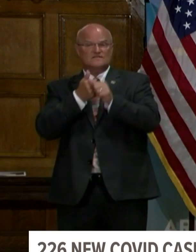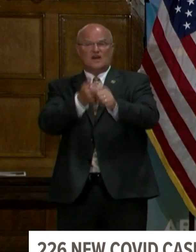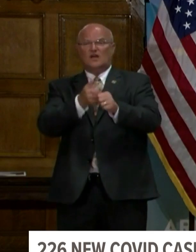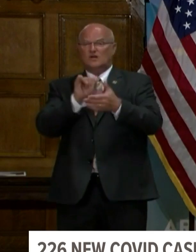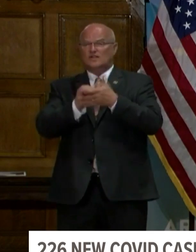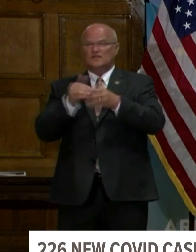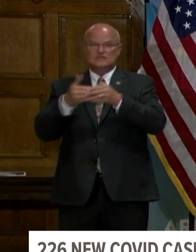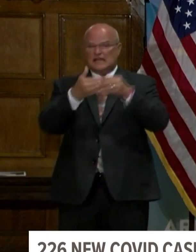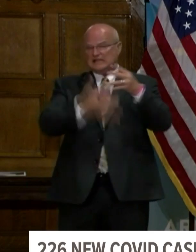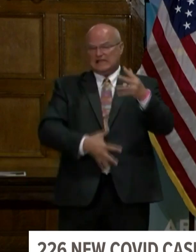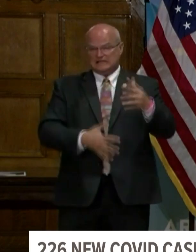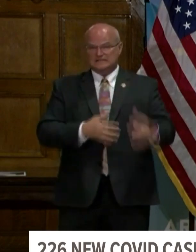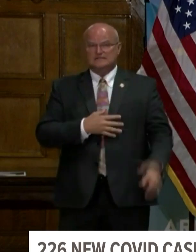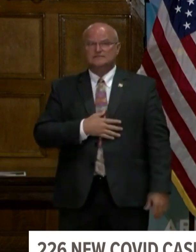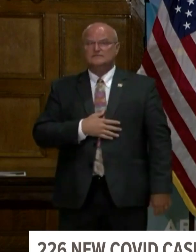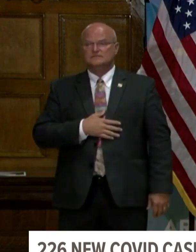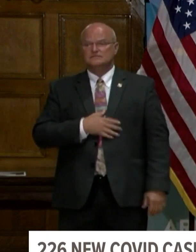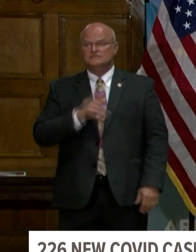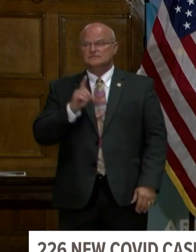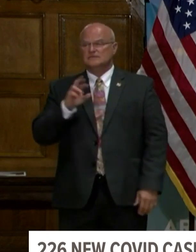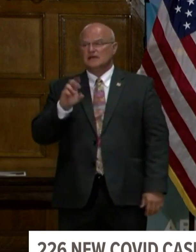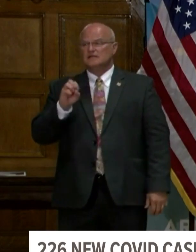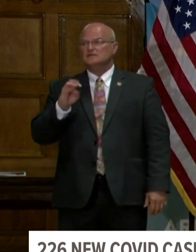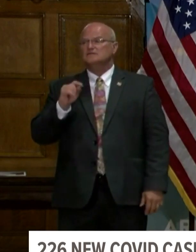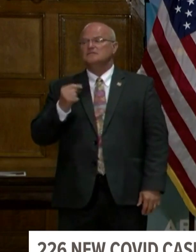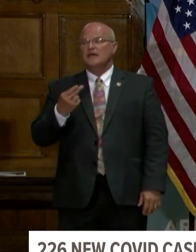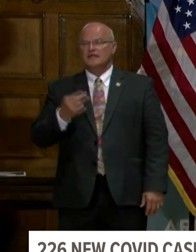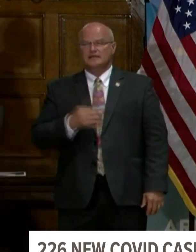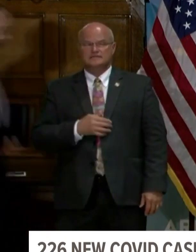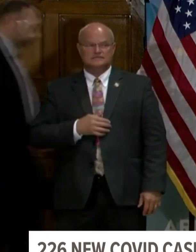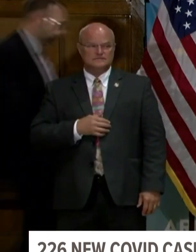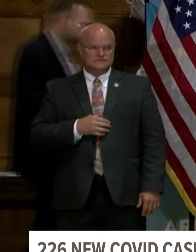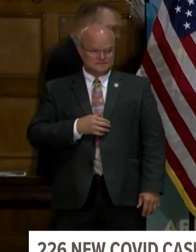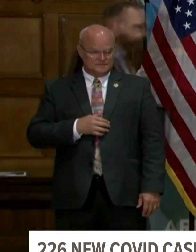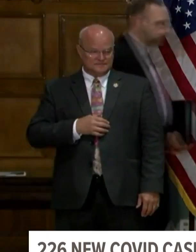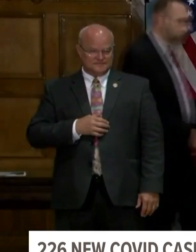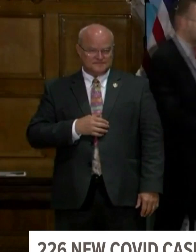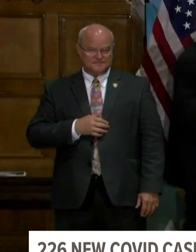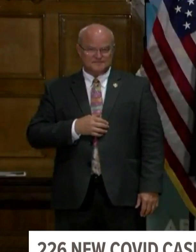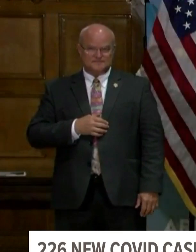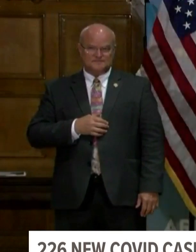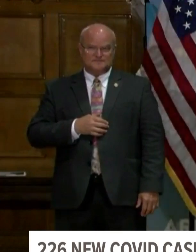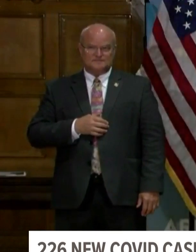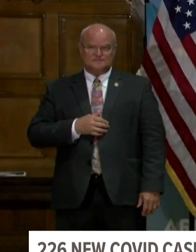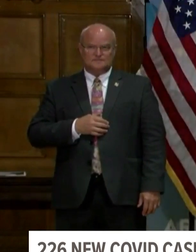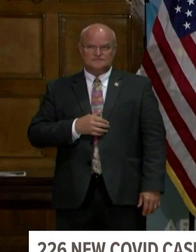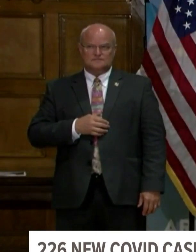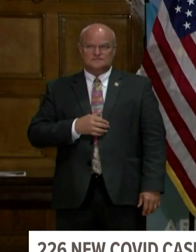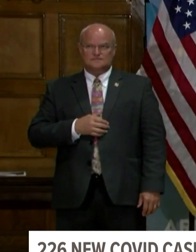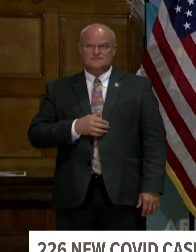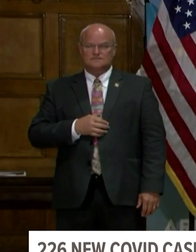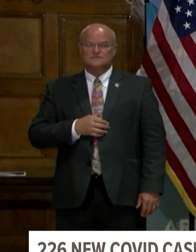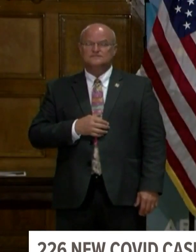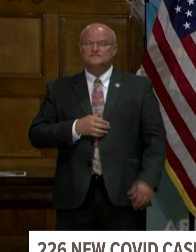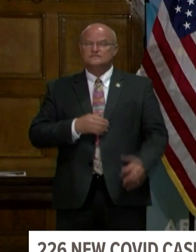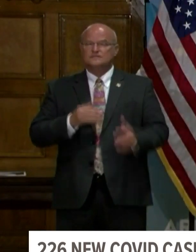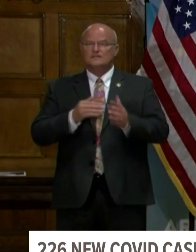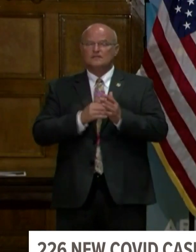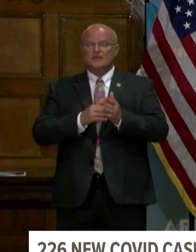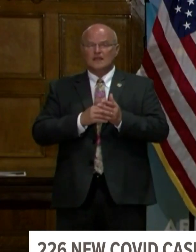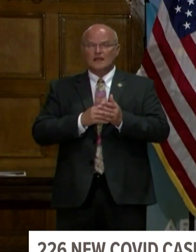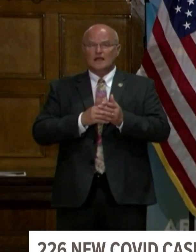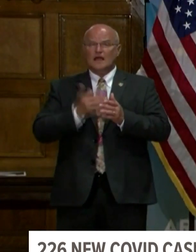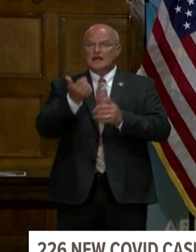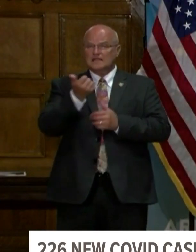providing those accommodations. Dr. Smith, did you want to add? Yes, again, a number